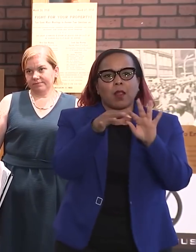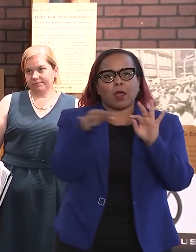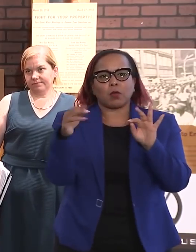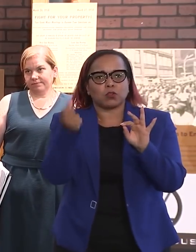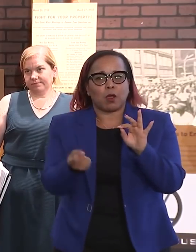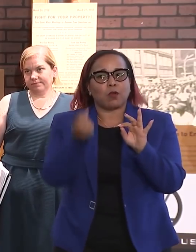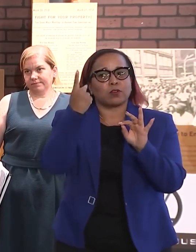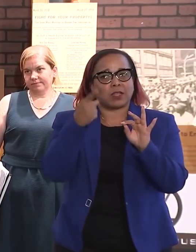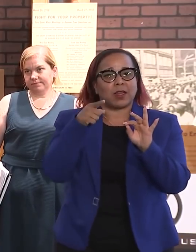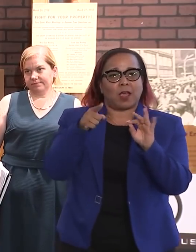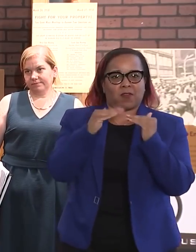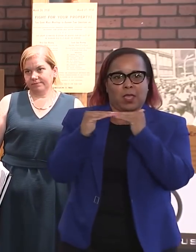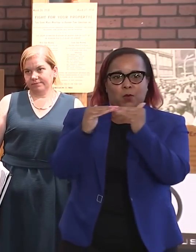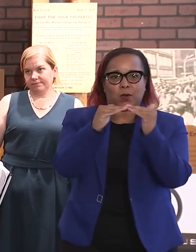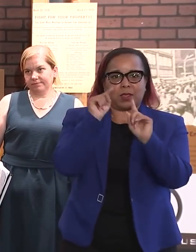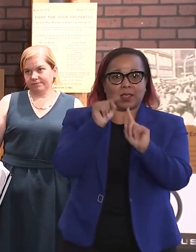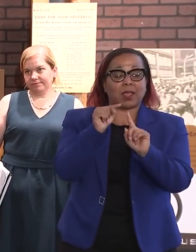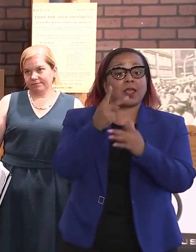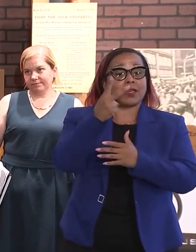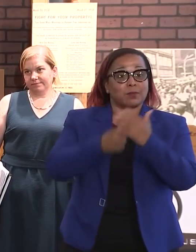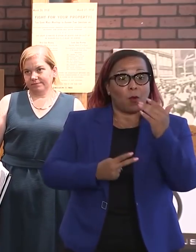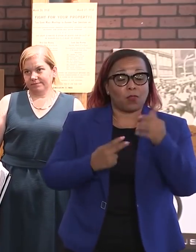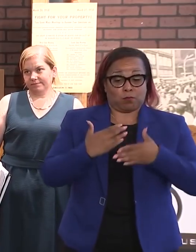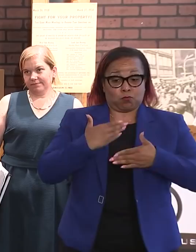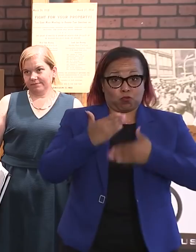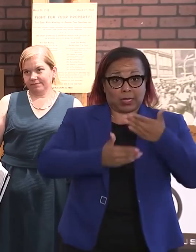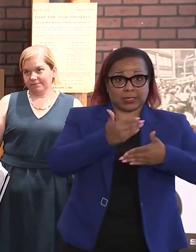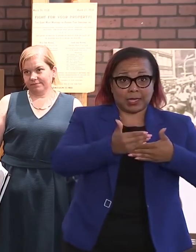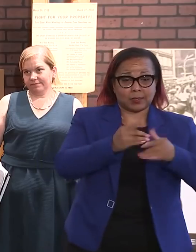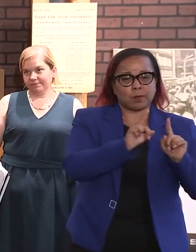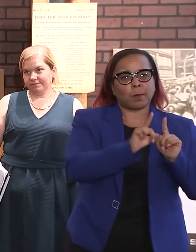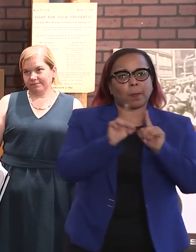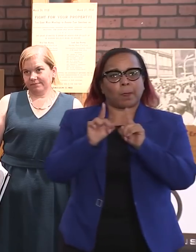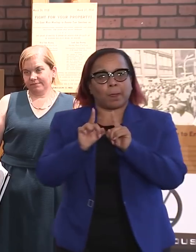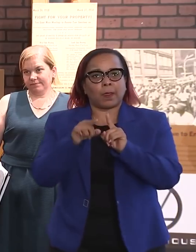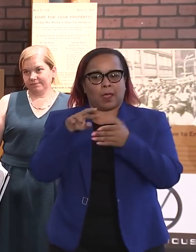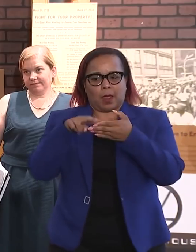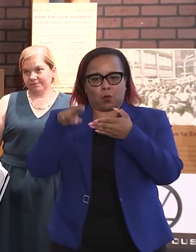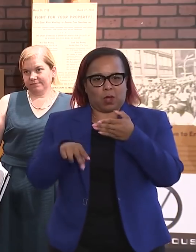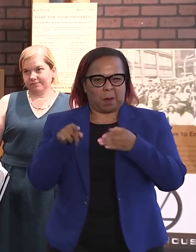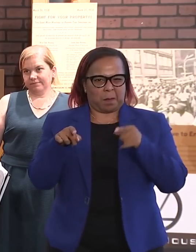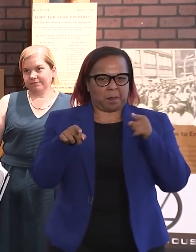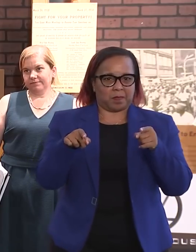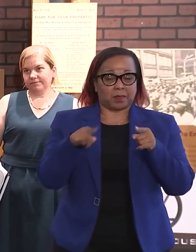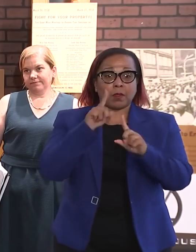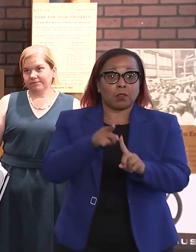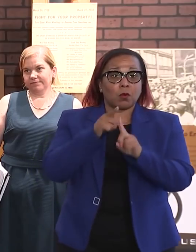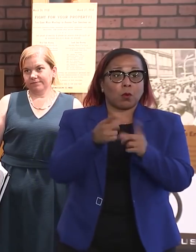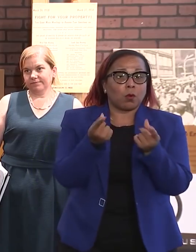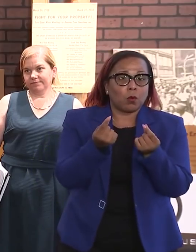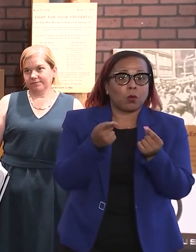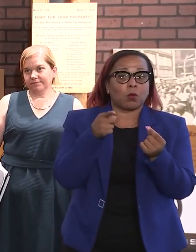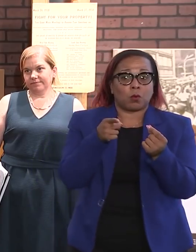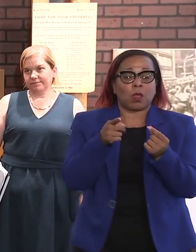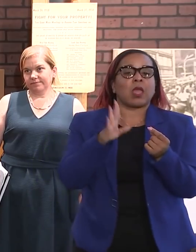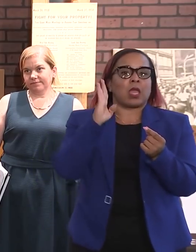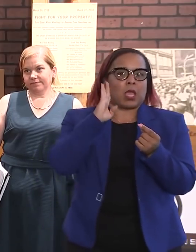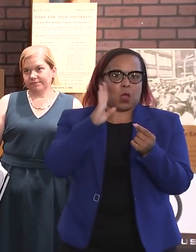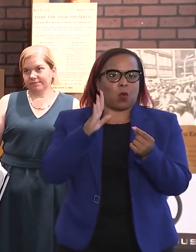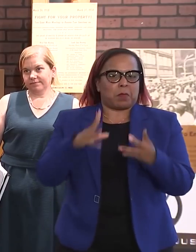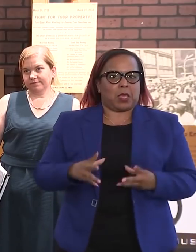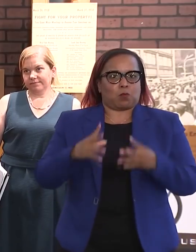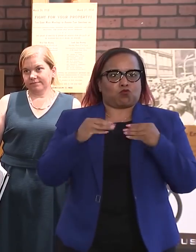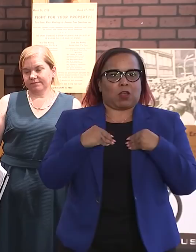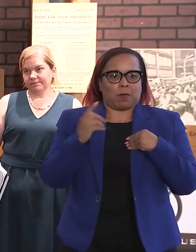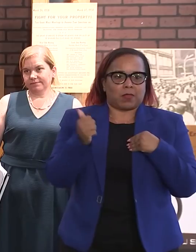and understanding of equity as both a process, but also an outcome. The goal is that this statement will live to be embraced